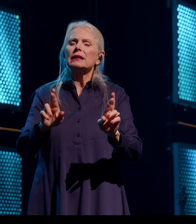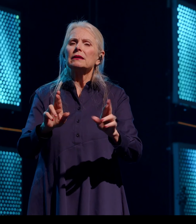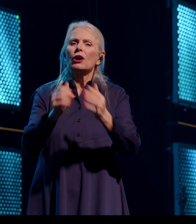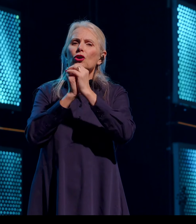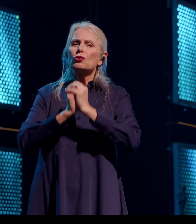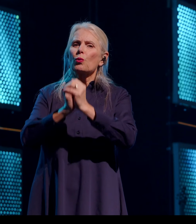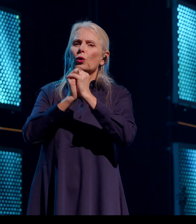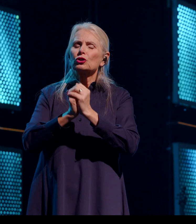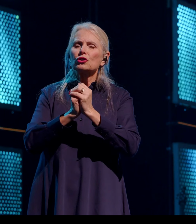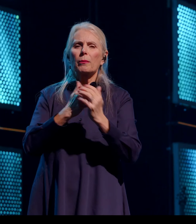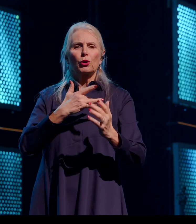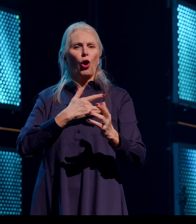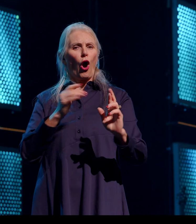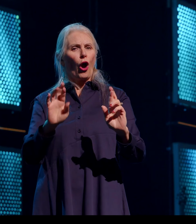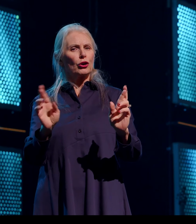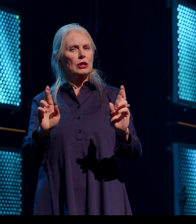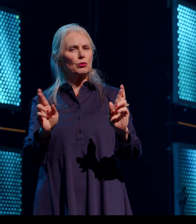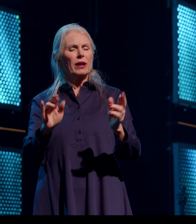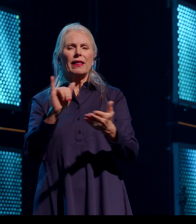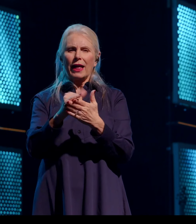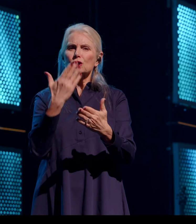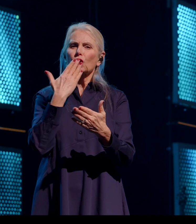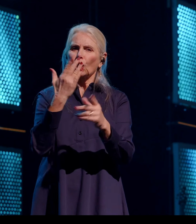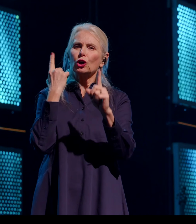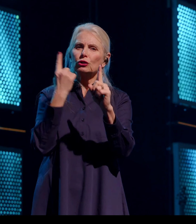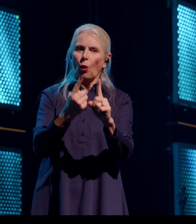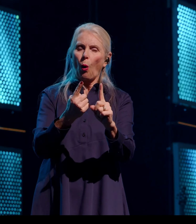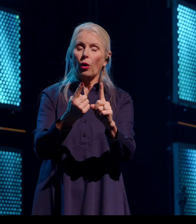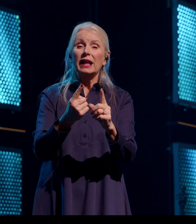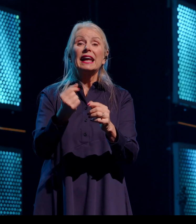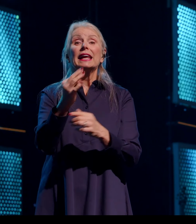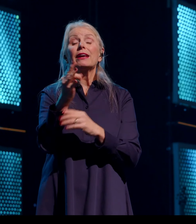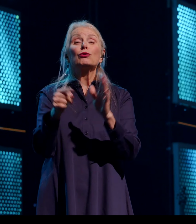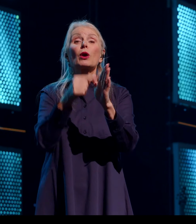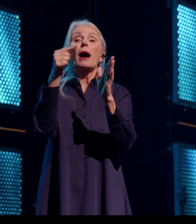be ready. I think that's a good goal for us to have. If you occasionally